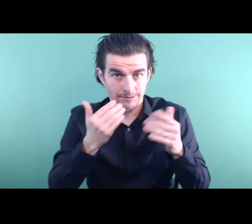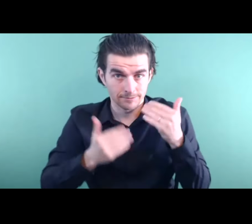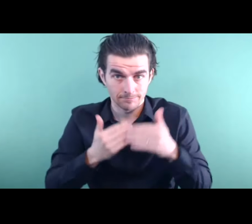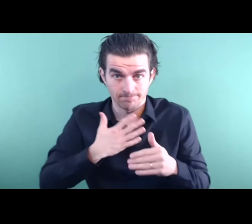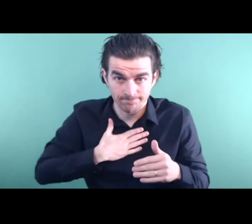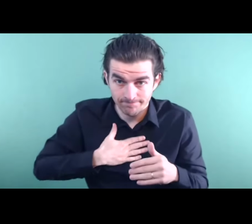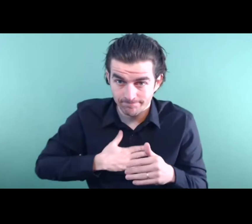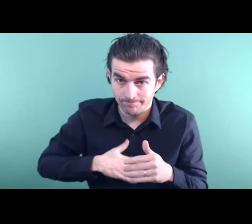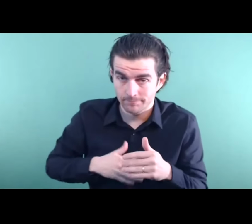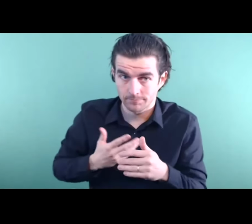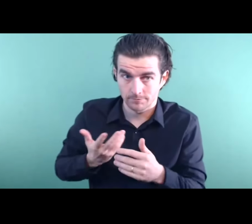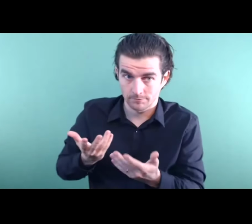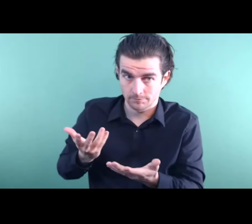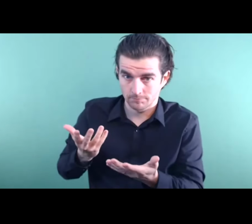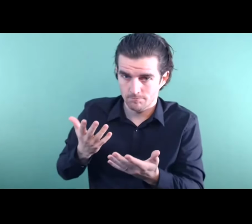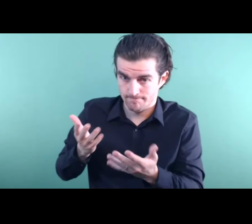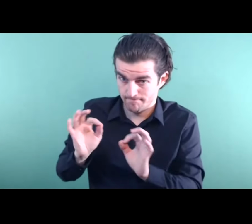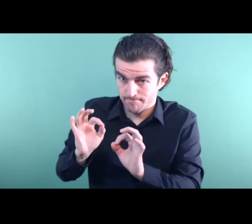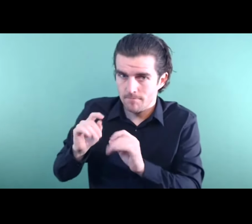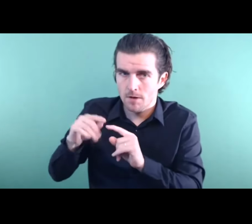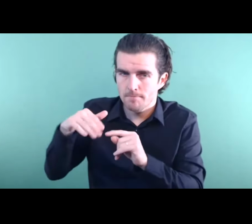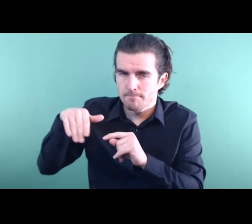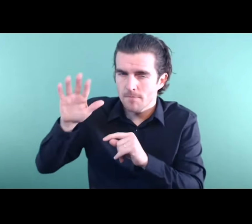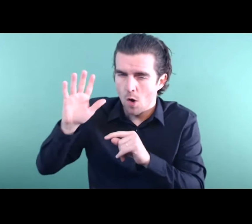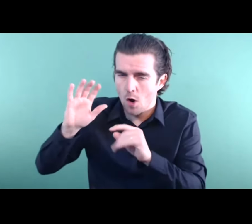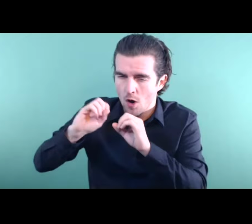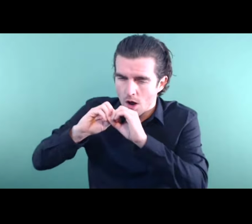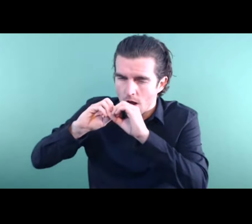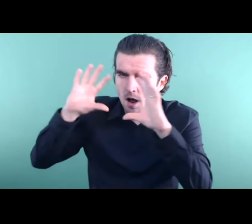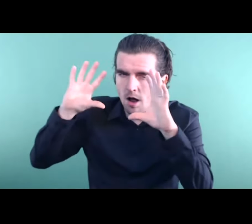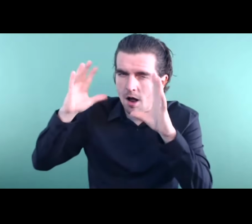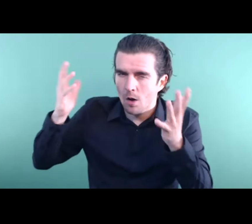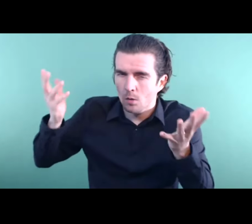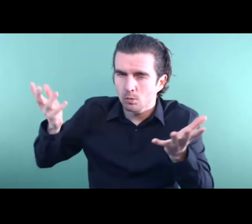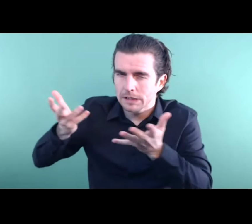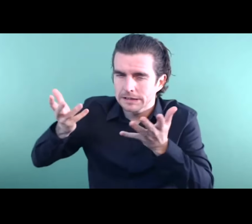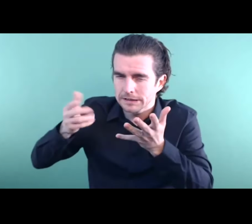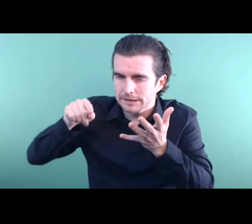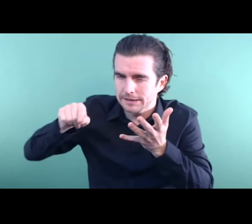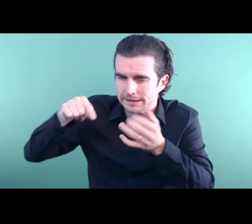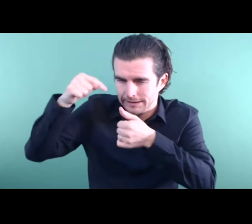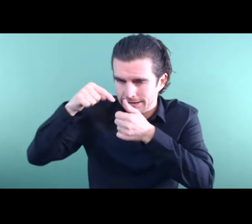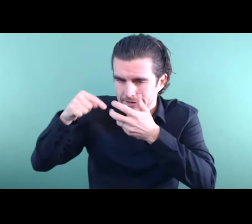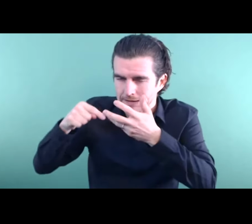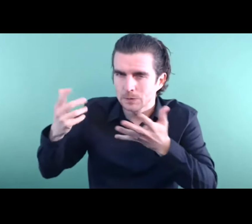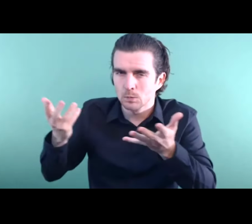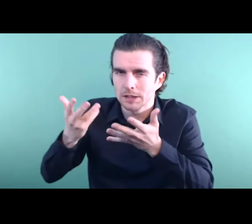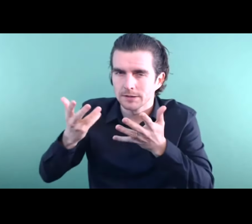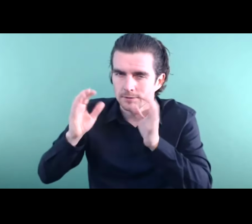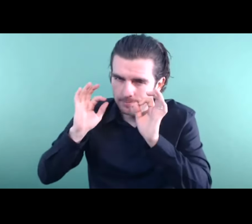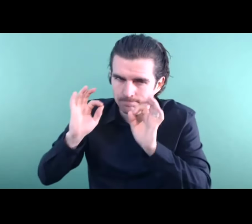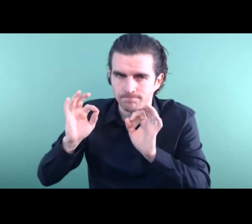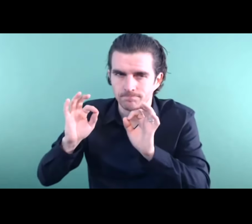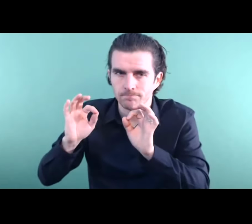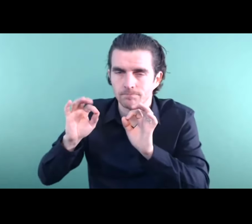reflection about the evidence base and about the right policy questions to ask. I thought that was really, really interesting.